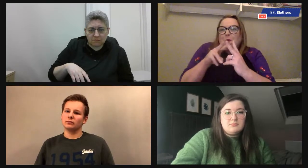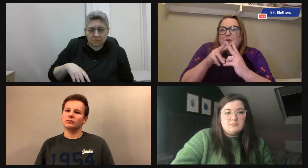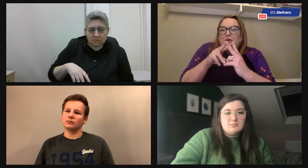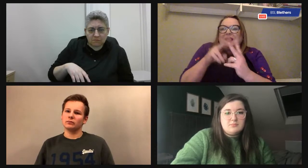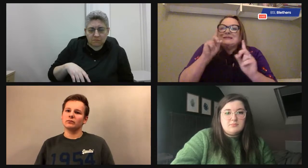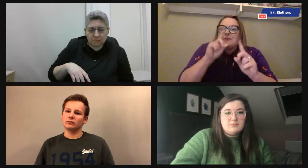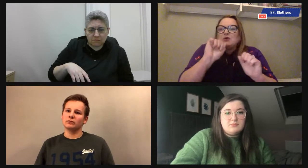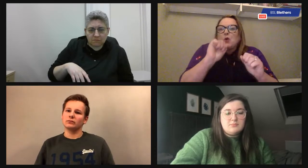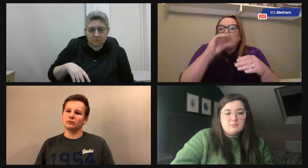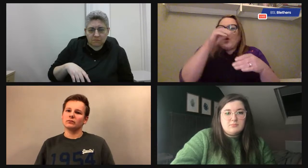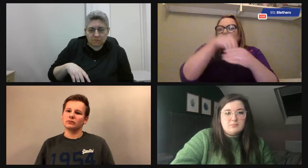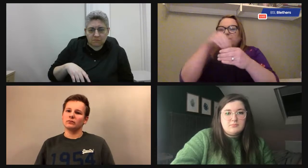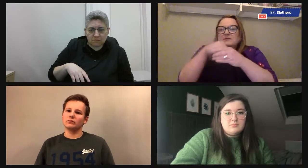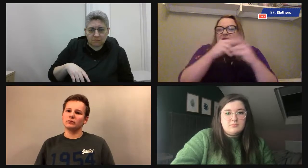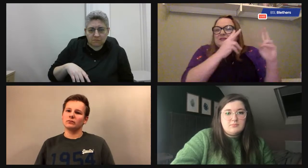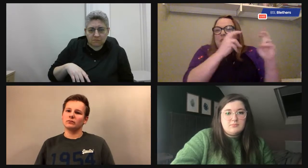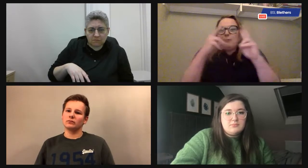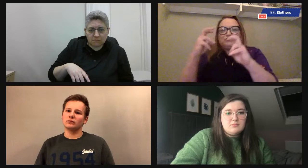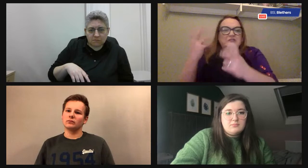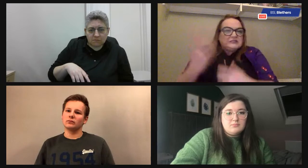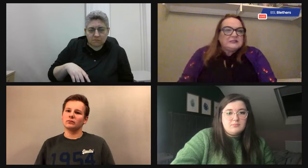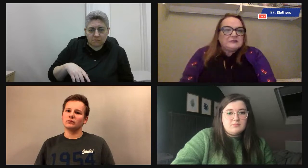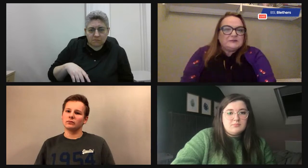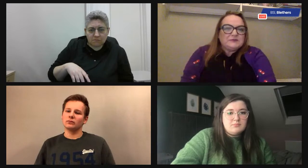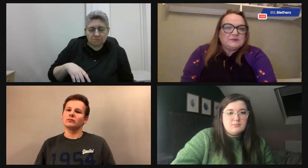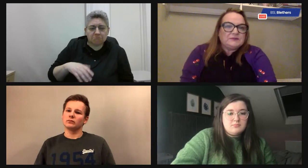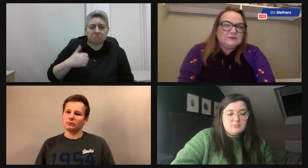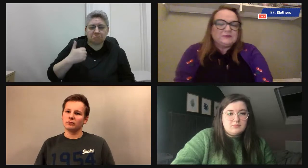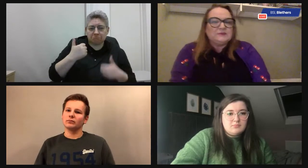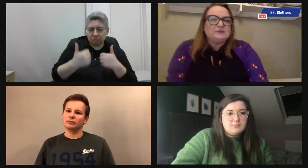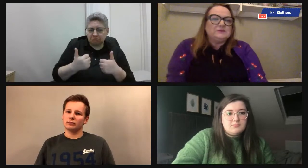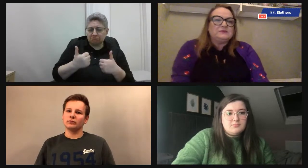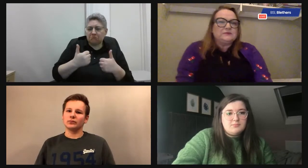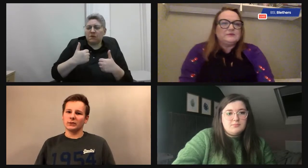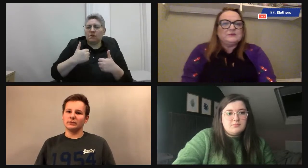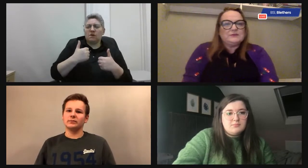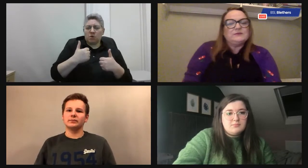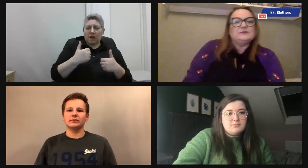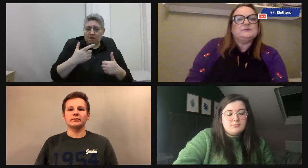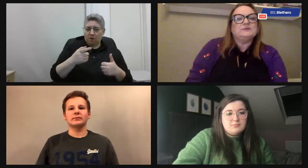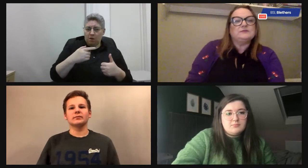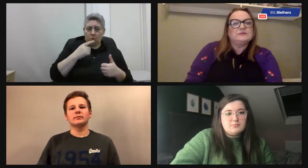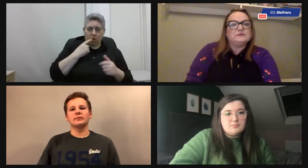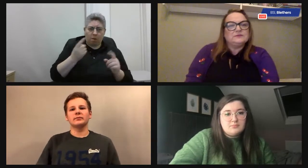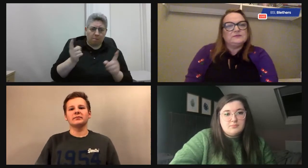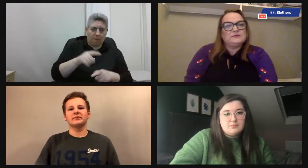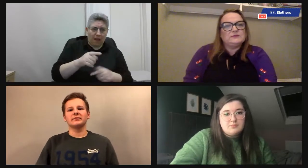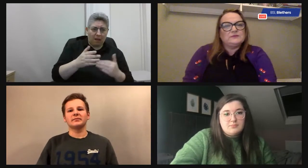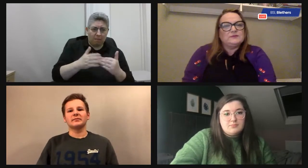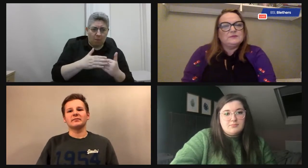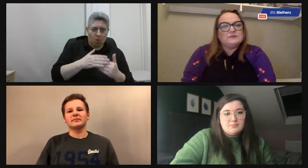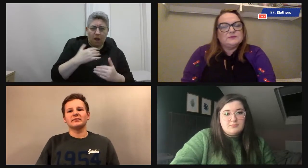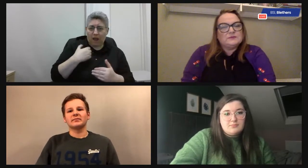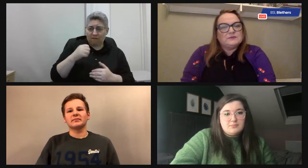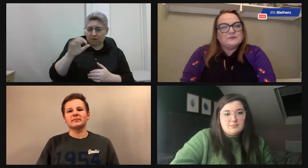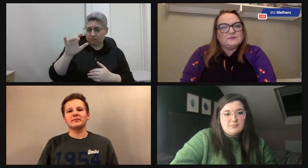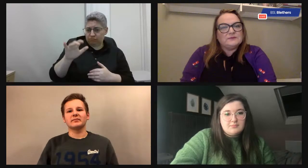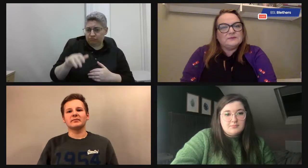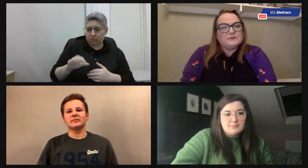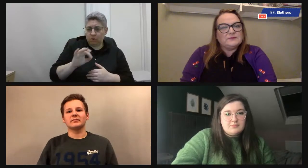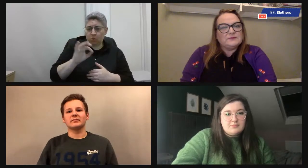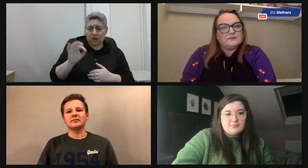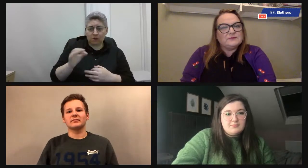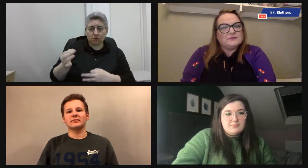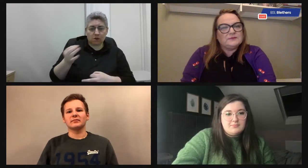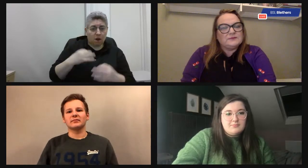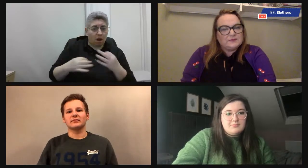time. So I think it depends what you're looking for. You're looking for a good match. Okay, thank you. I'm